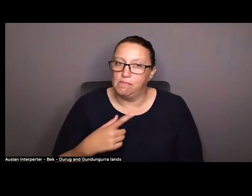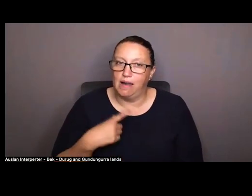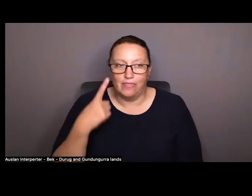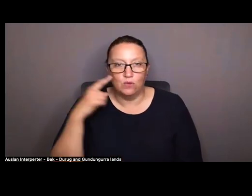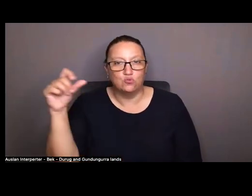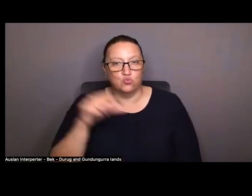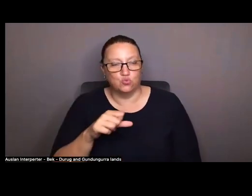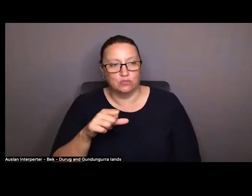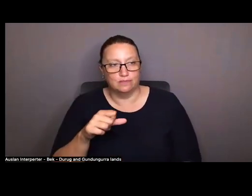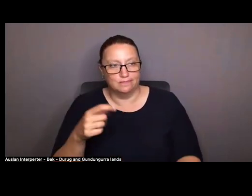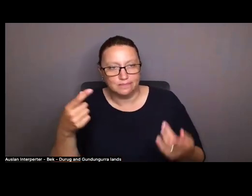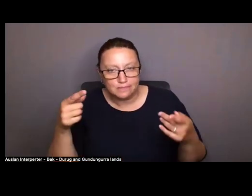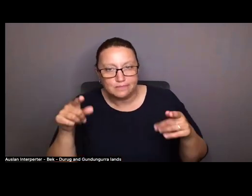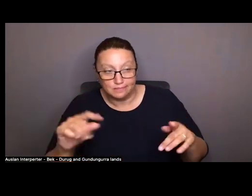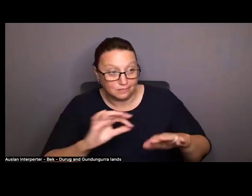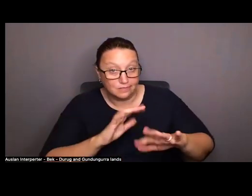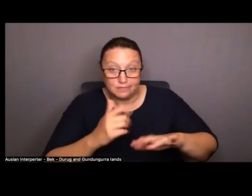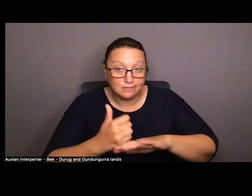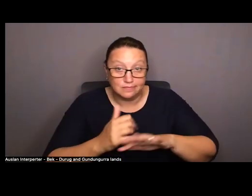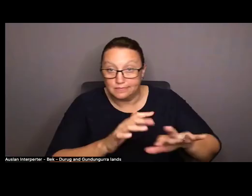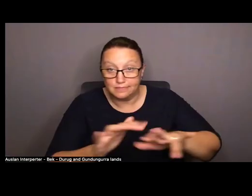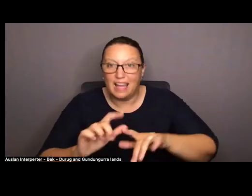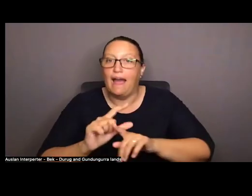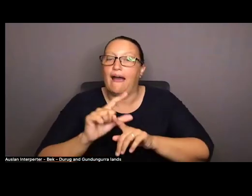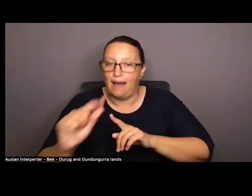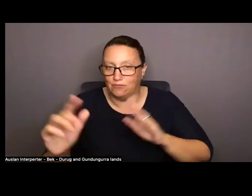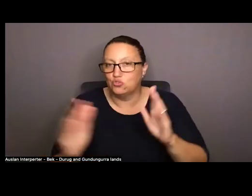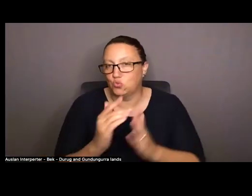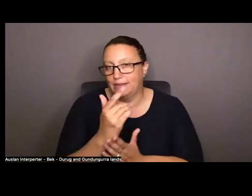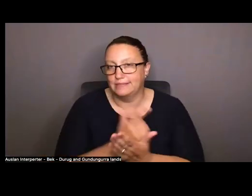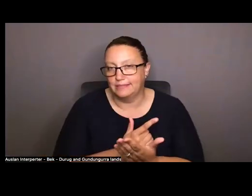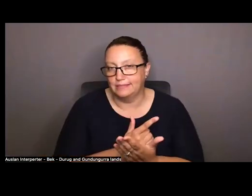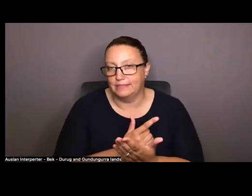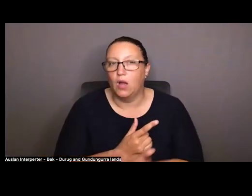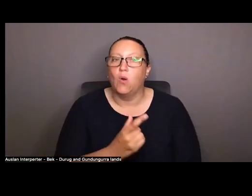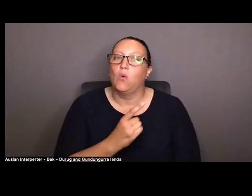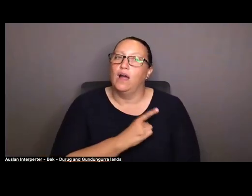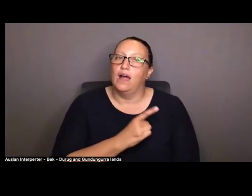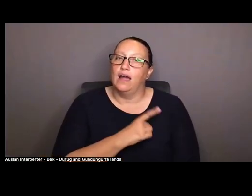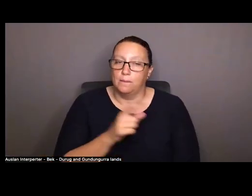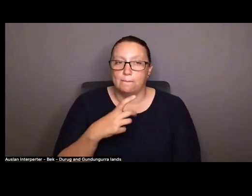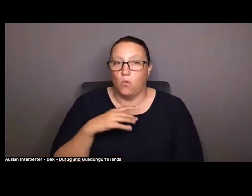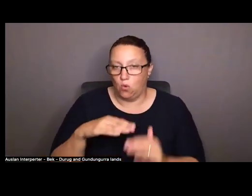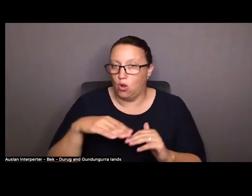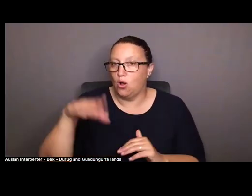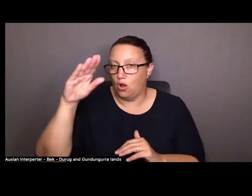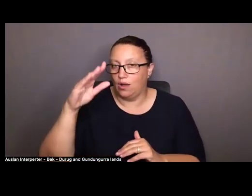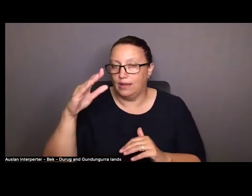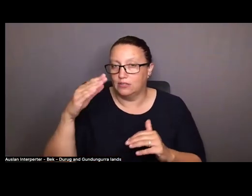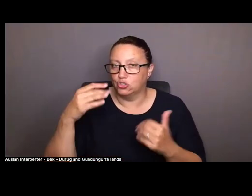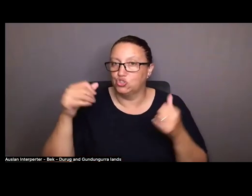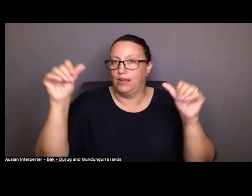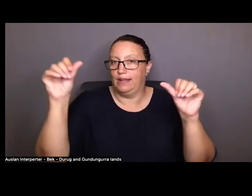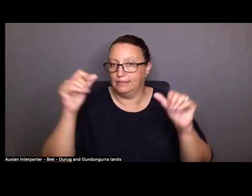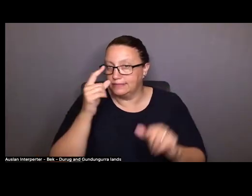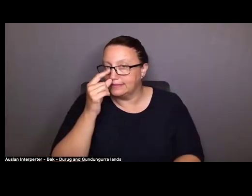those partners after you're shortlisted, because at that stage you have a much higher chance of success. But at the